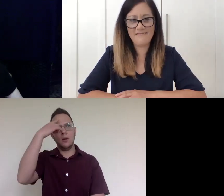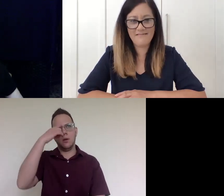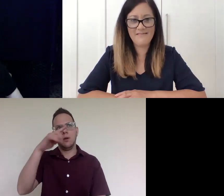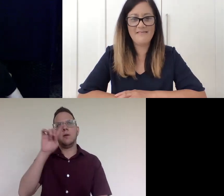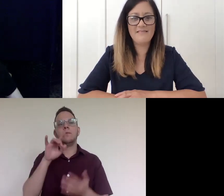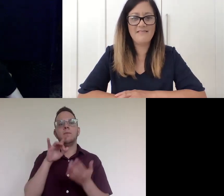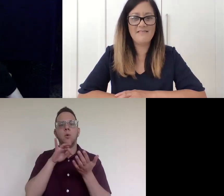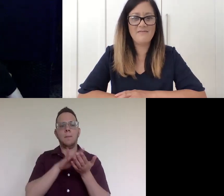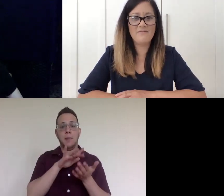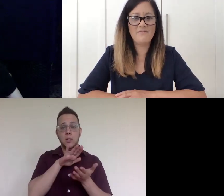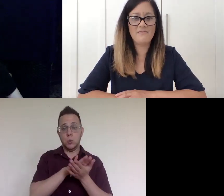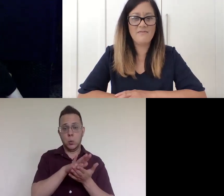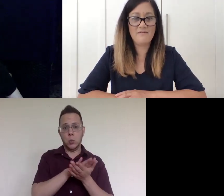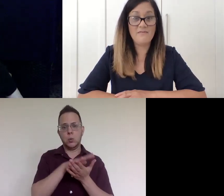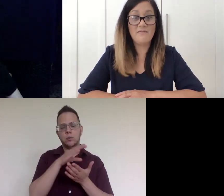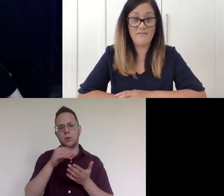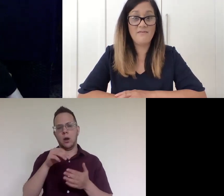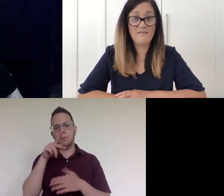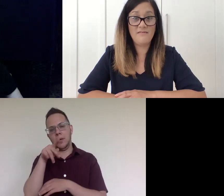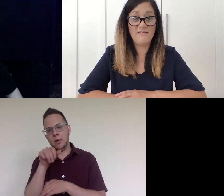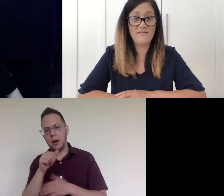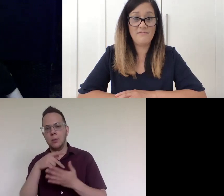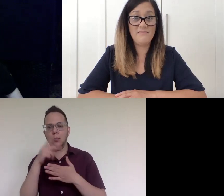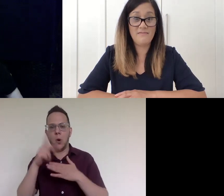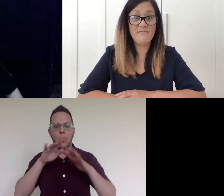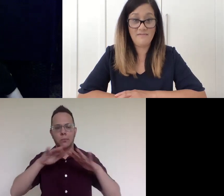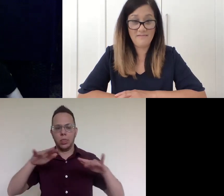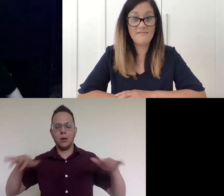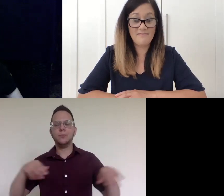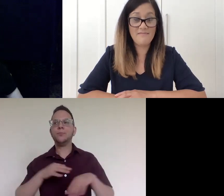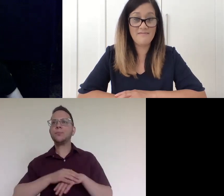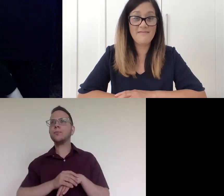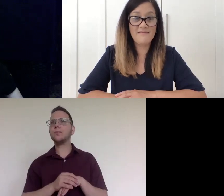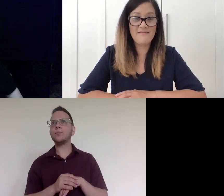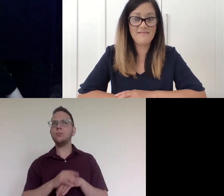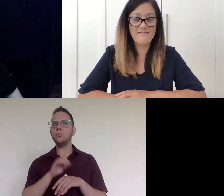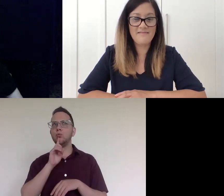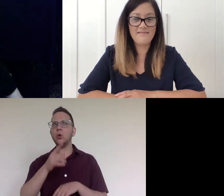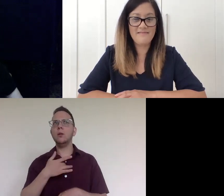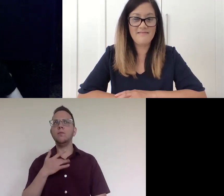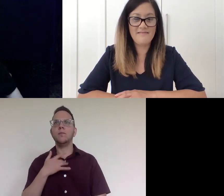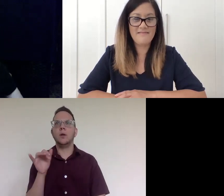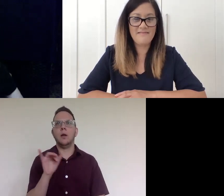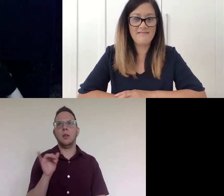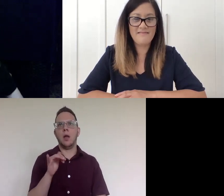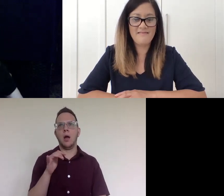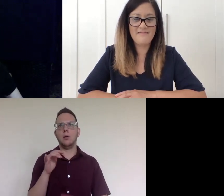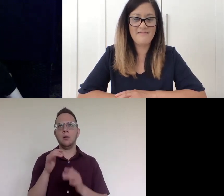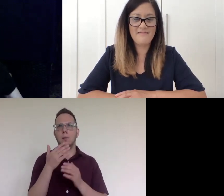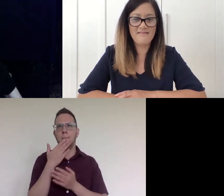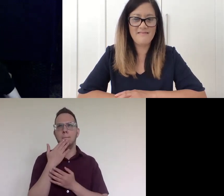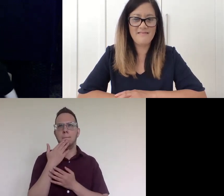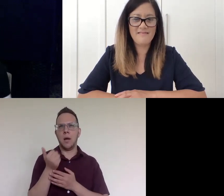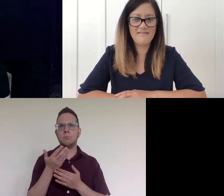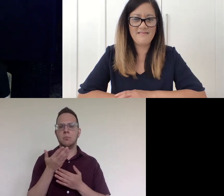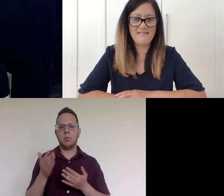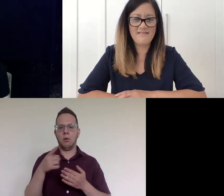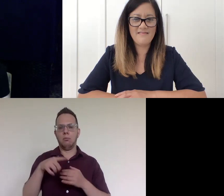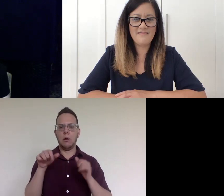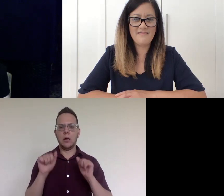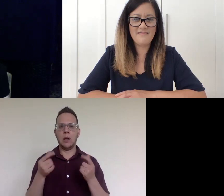committee is going to trust you more, and they're going to believe you more. And I think it's going to be a much, much quicker connection. So